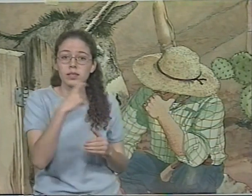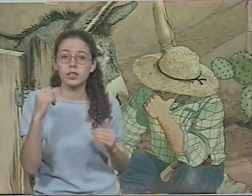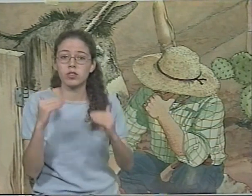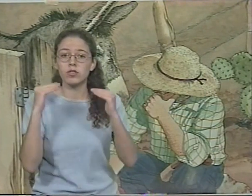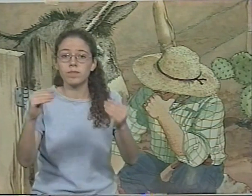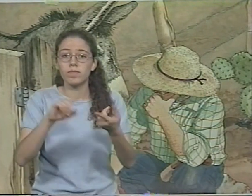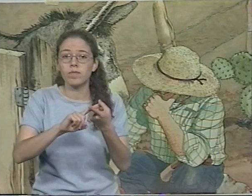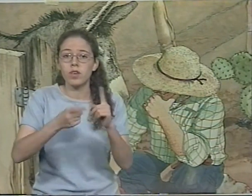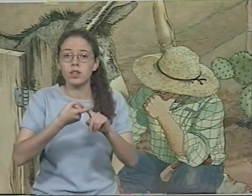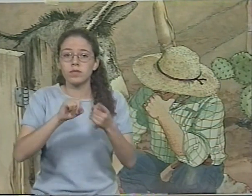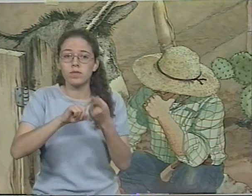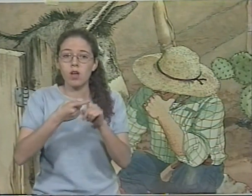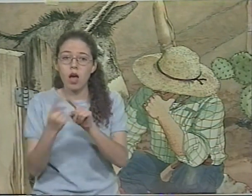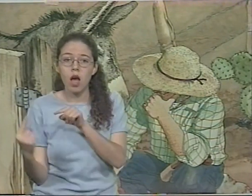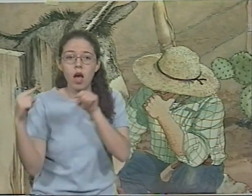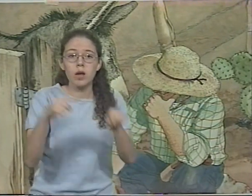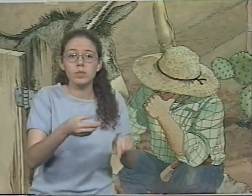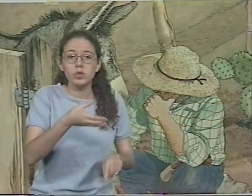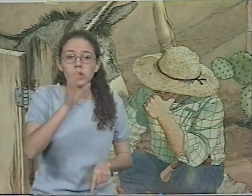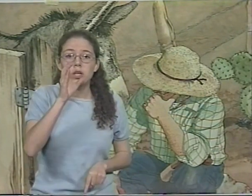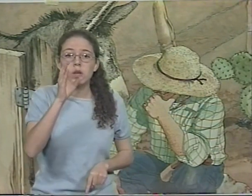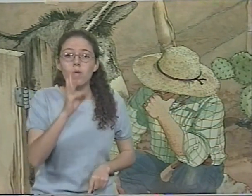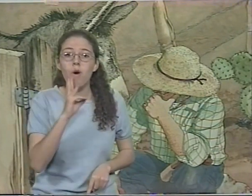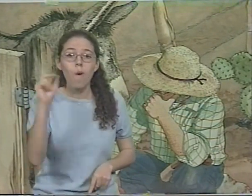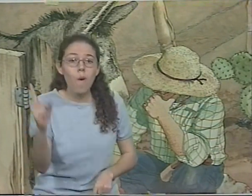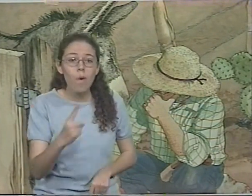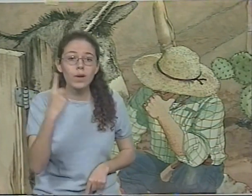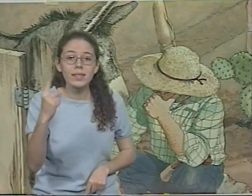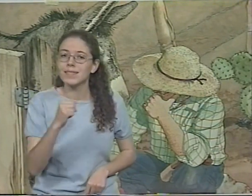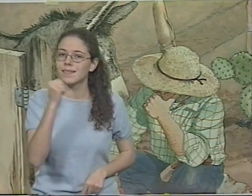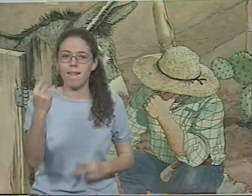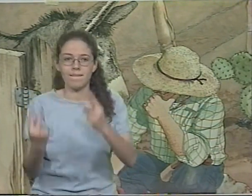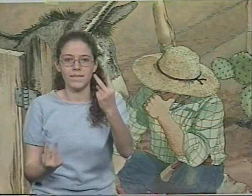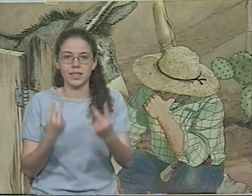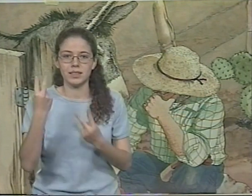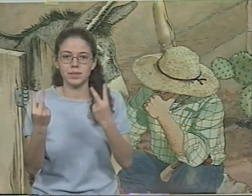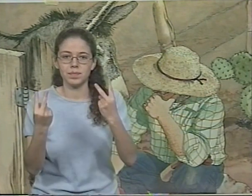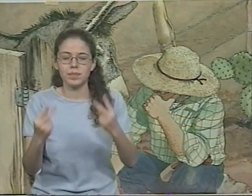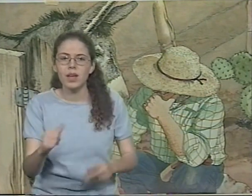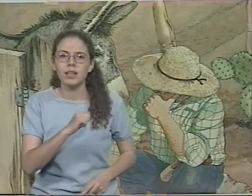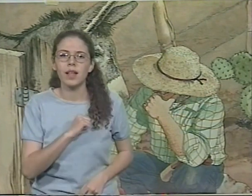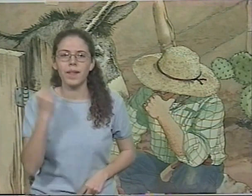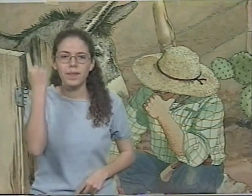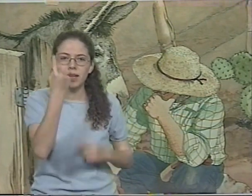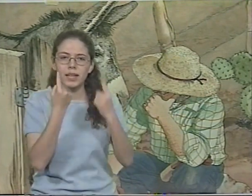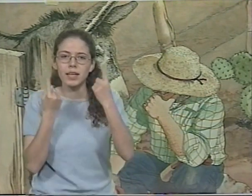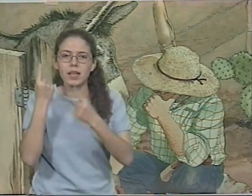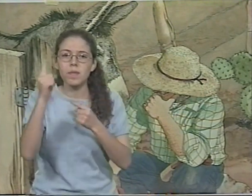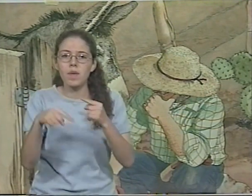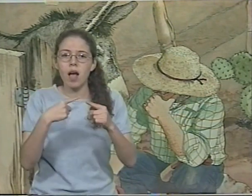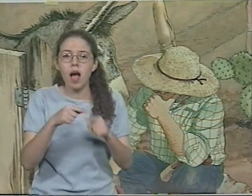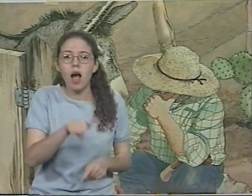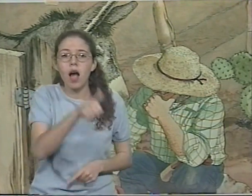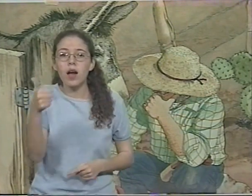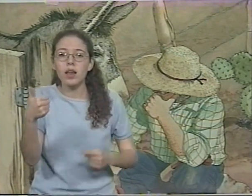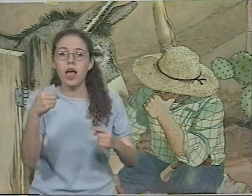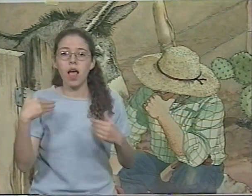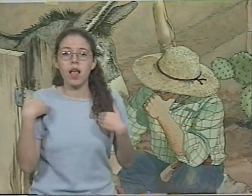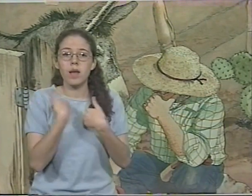himself less lonely. It took Alejandro little time to see there was. He began to realize that his